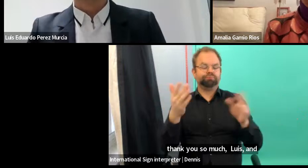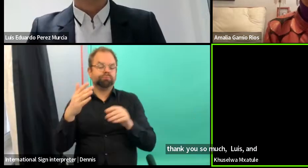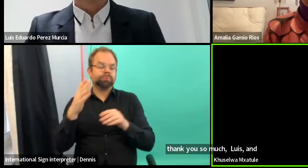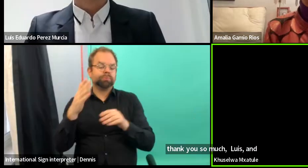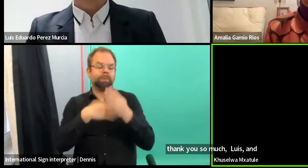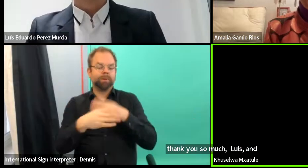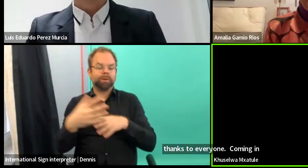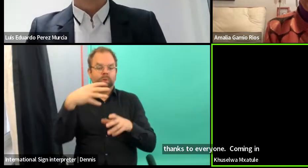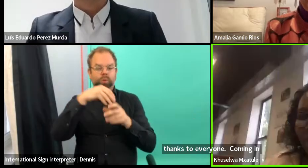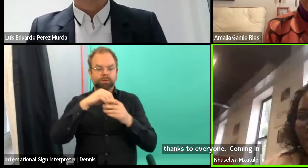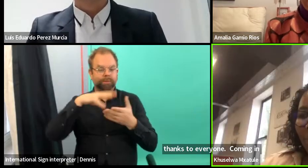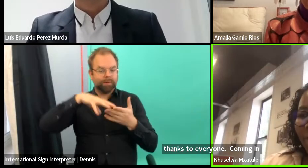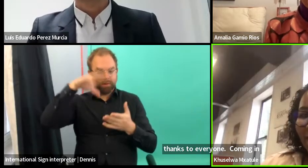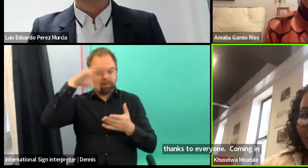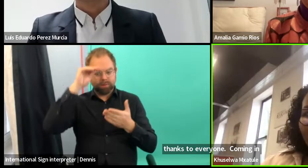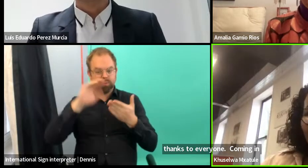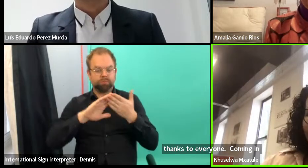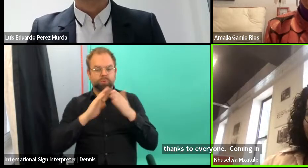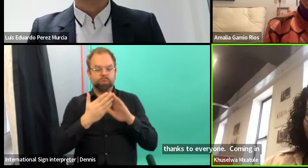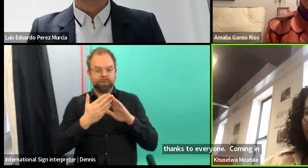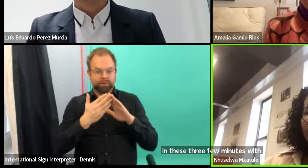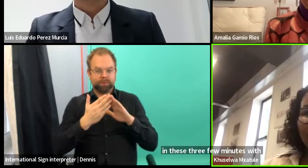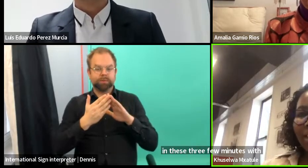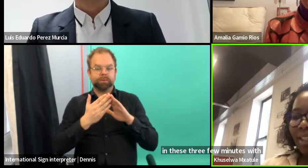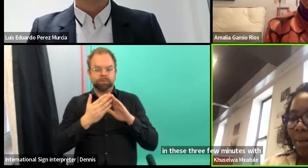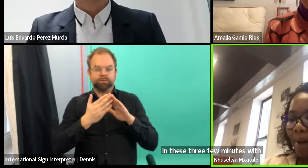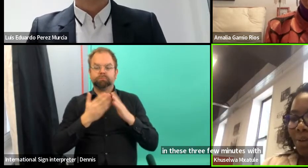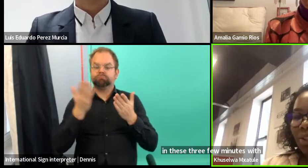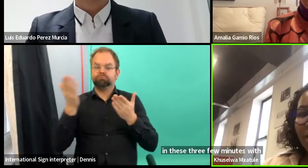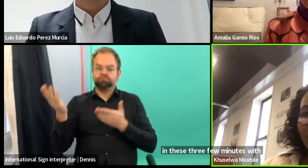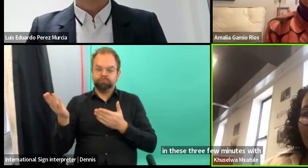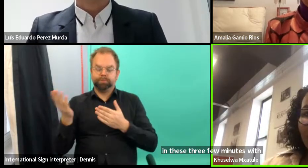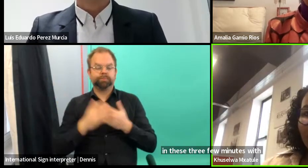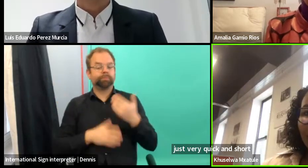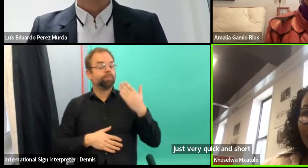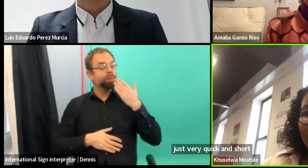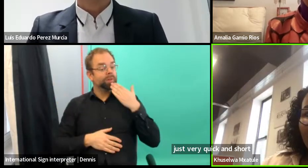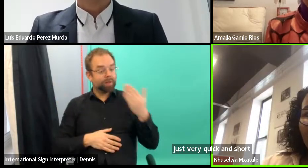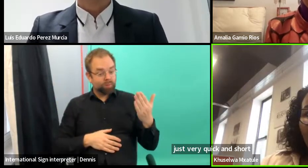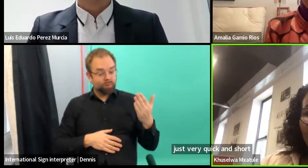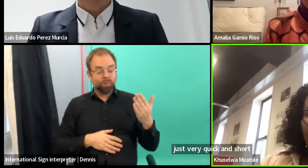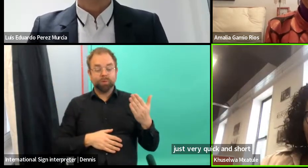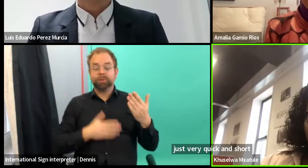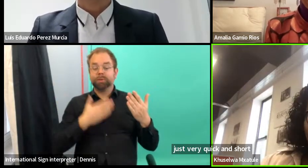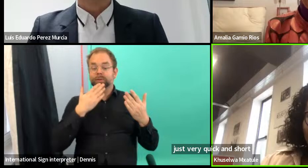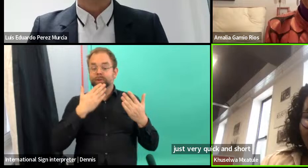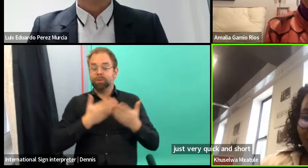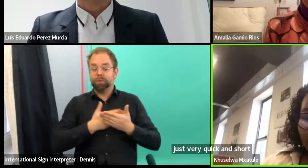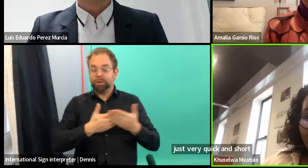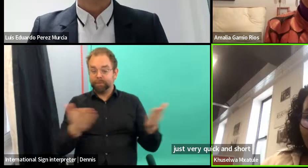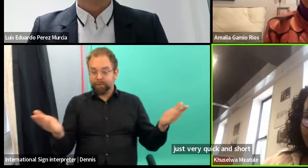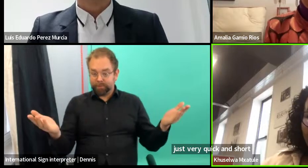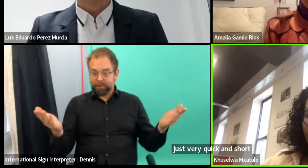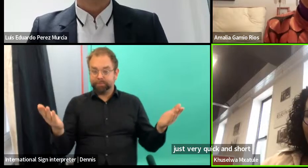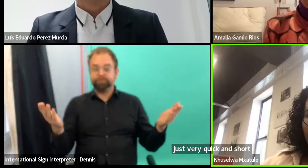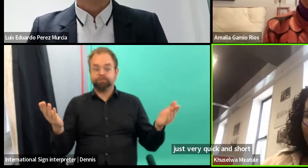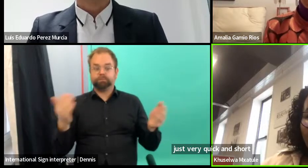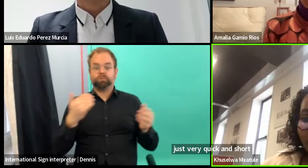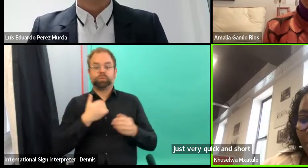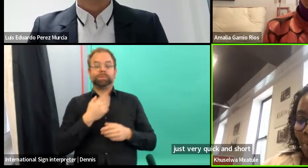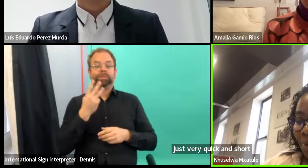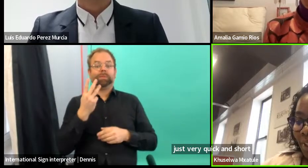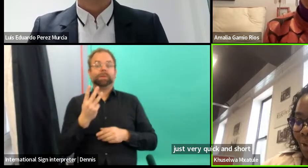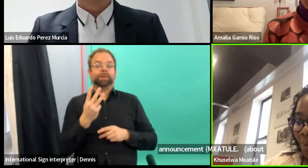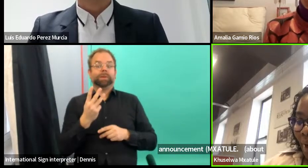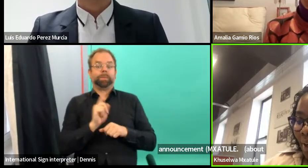with just a very quick and short announcements about the logistics and in terms of engaging on